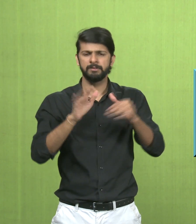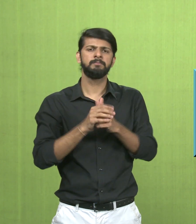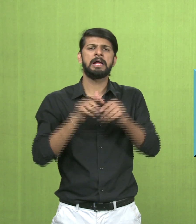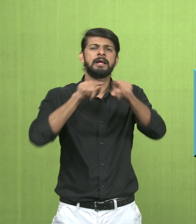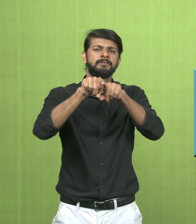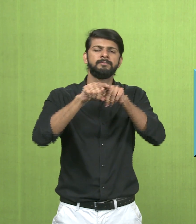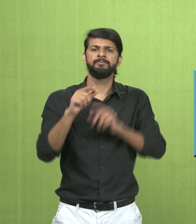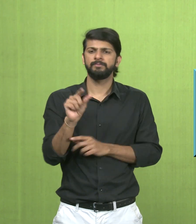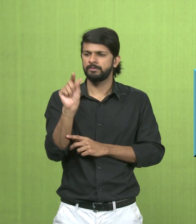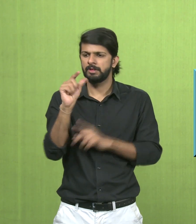lentils.